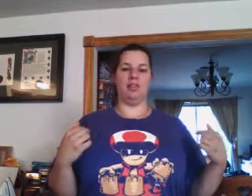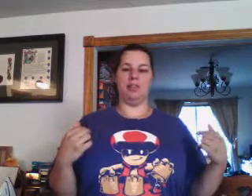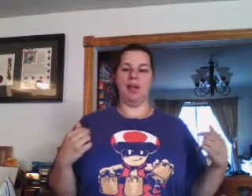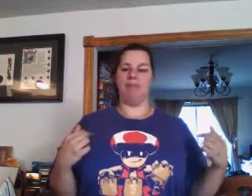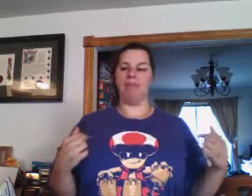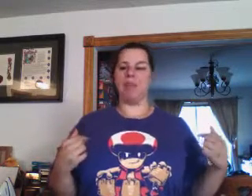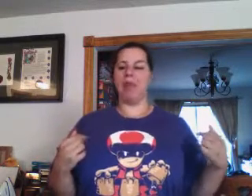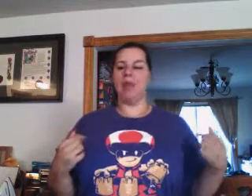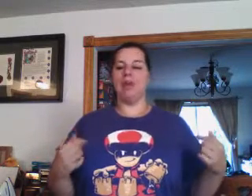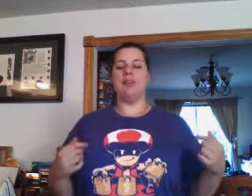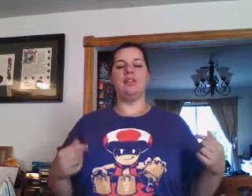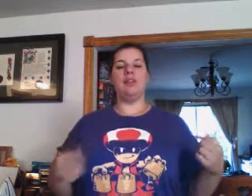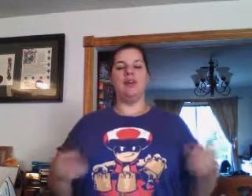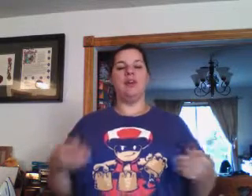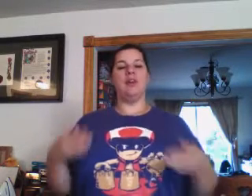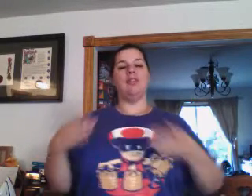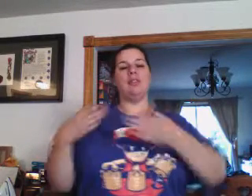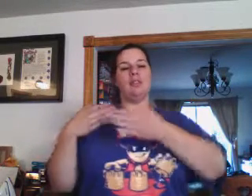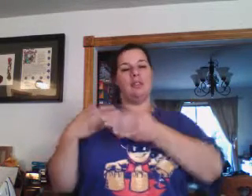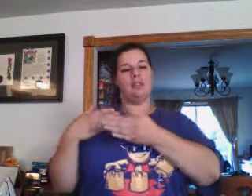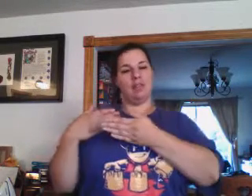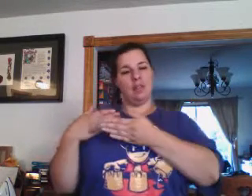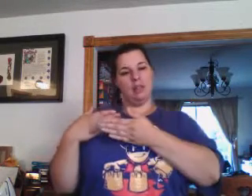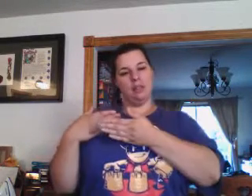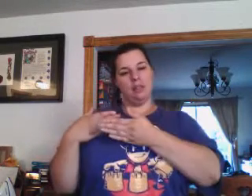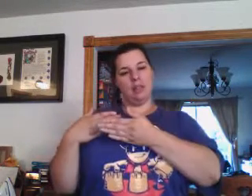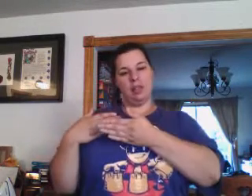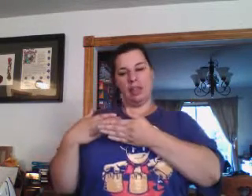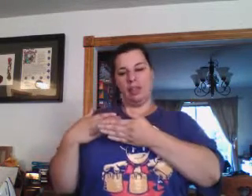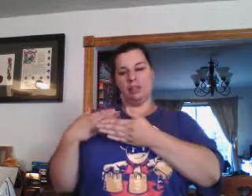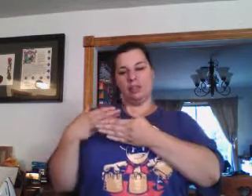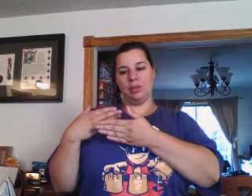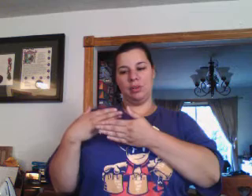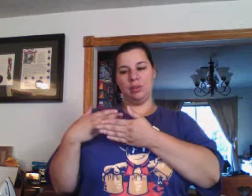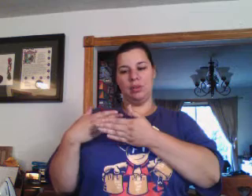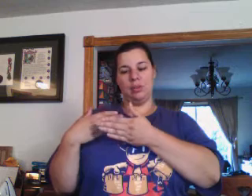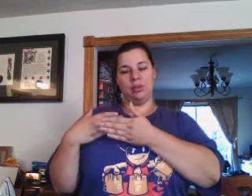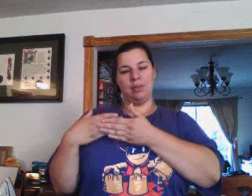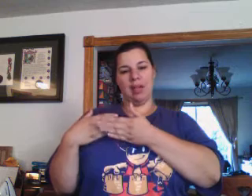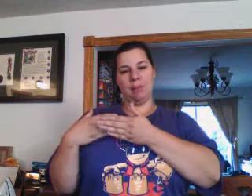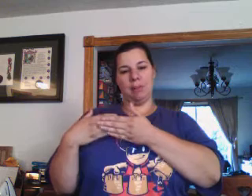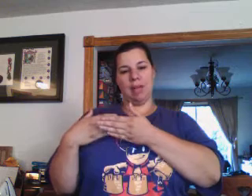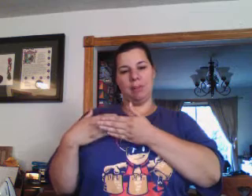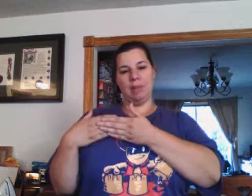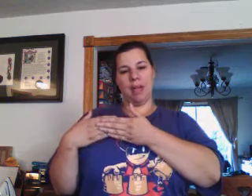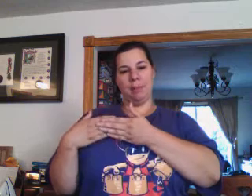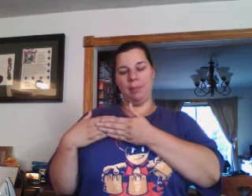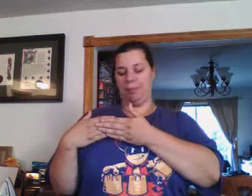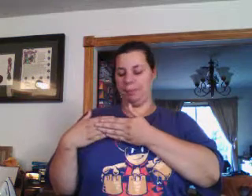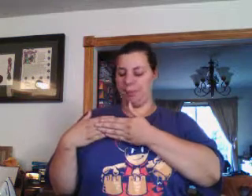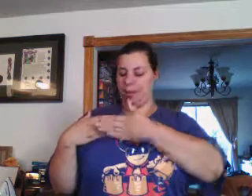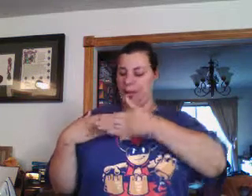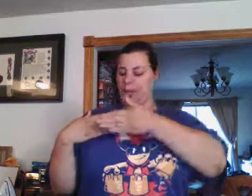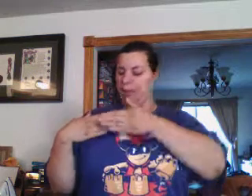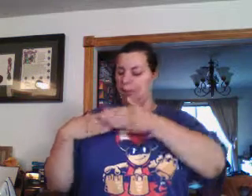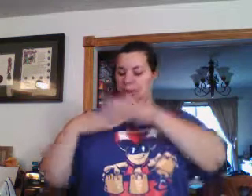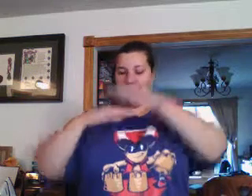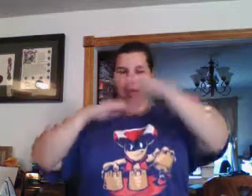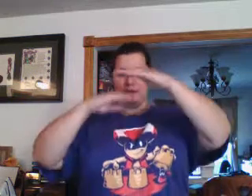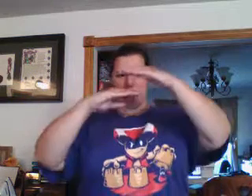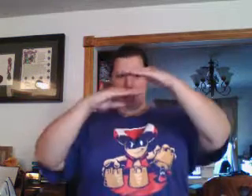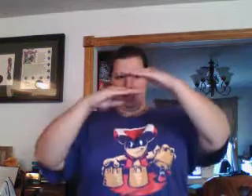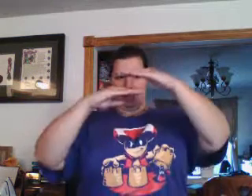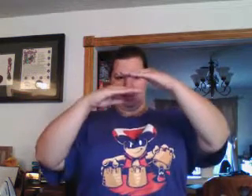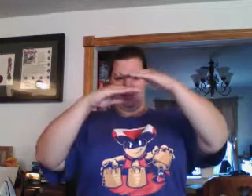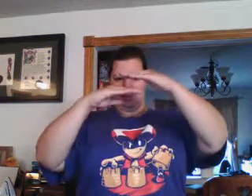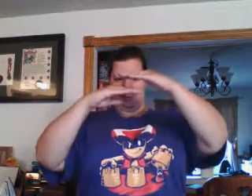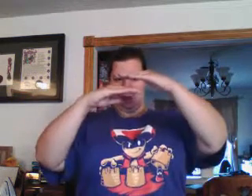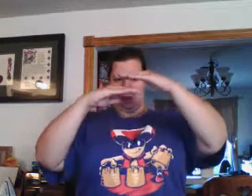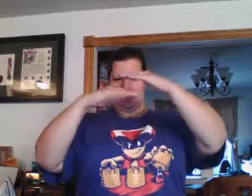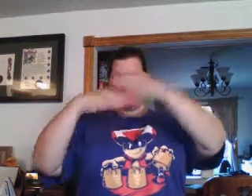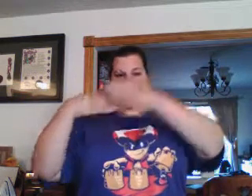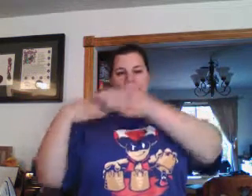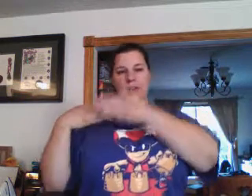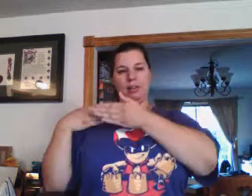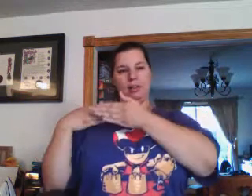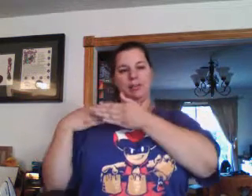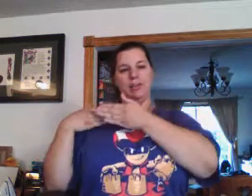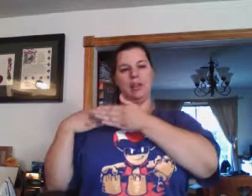me. So first thing is close. You're just going to do this. Tap, tap, tap. So you got your hands very, very close together, very close